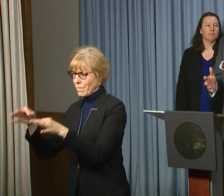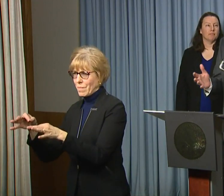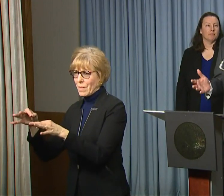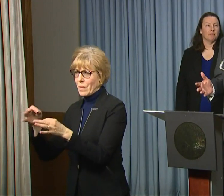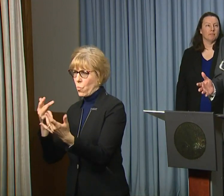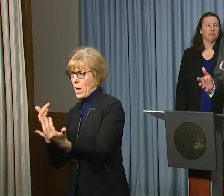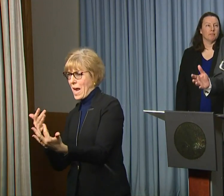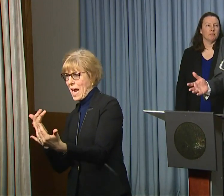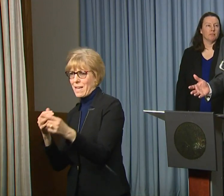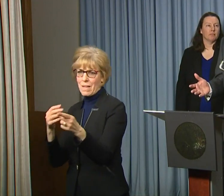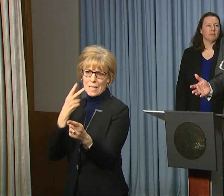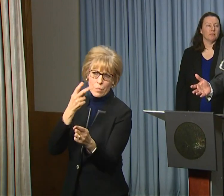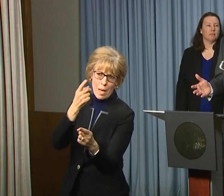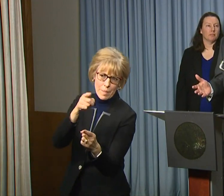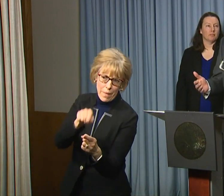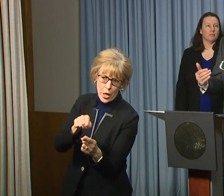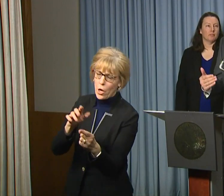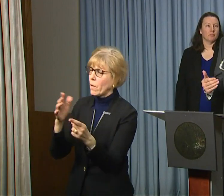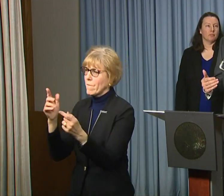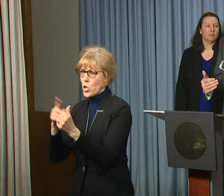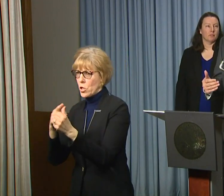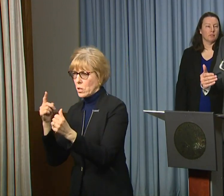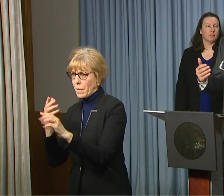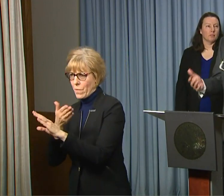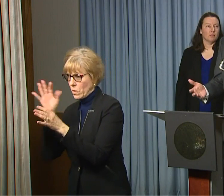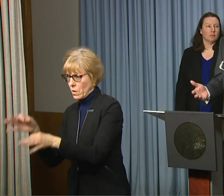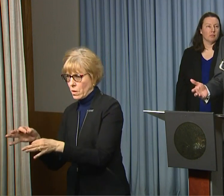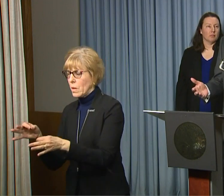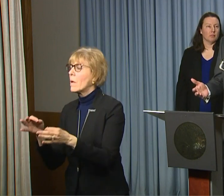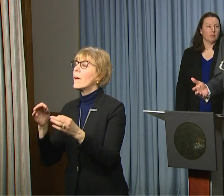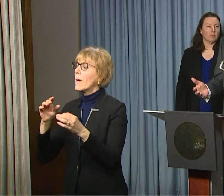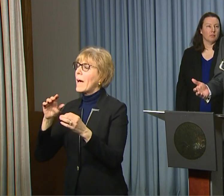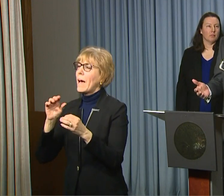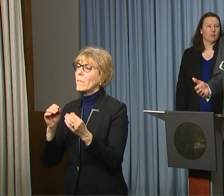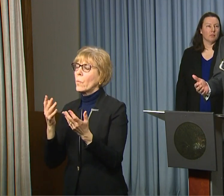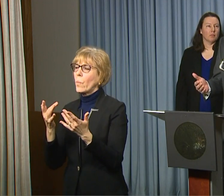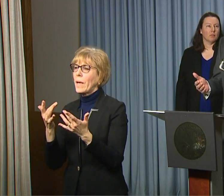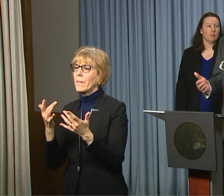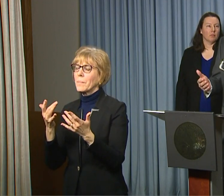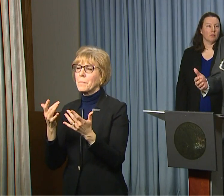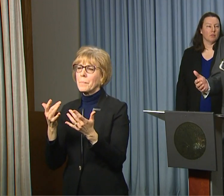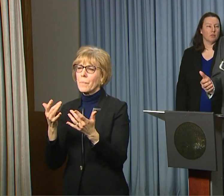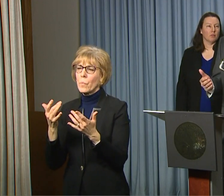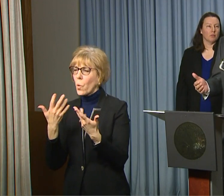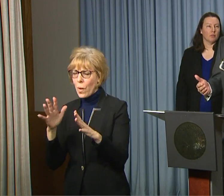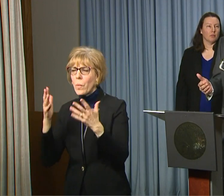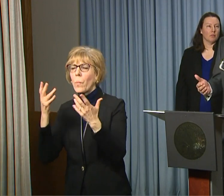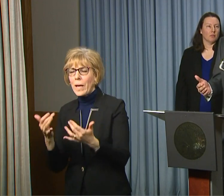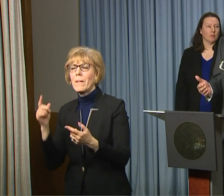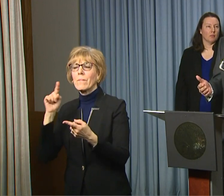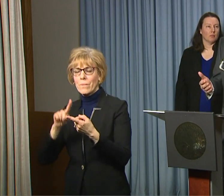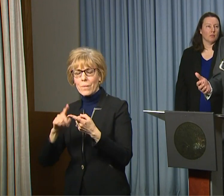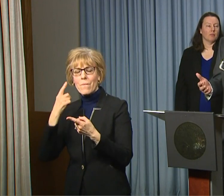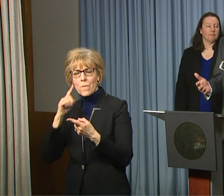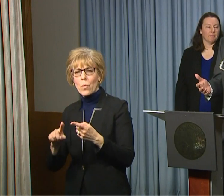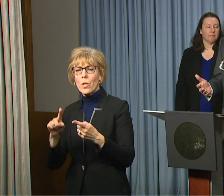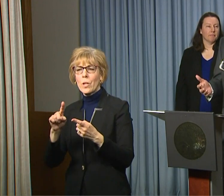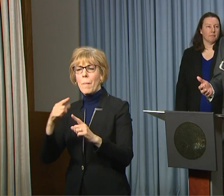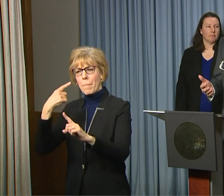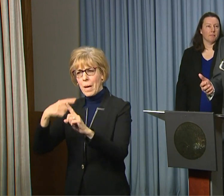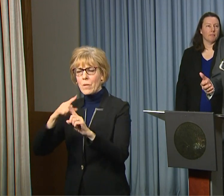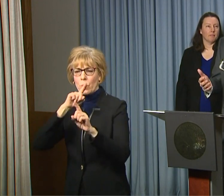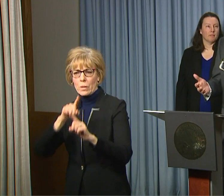We can't wait for positive test results to come back to inform our decisions. That's taking too much time. Resources